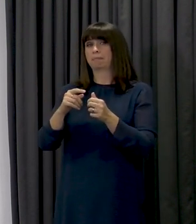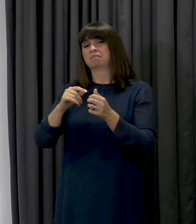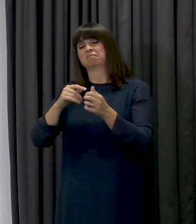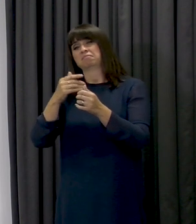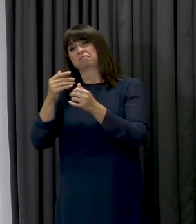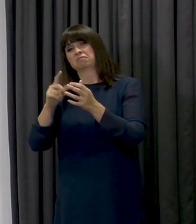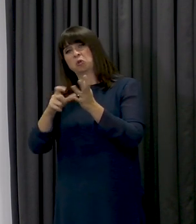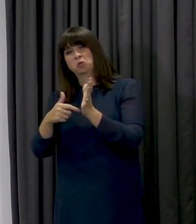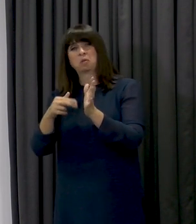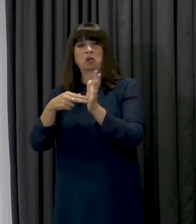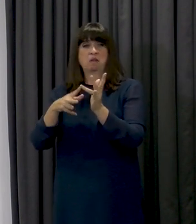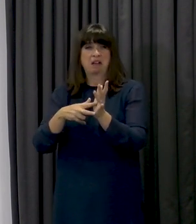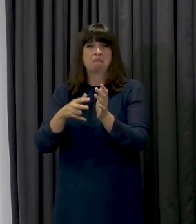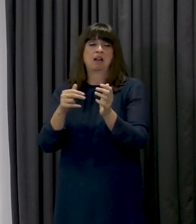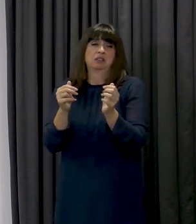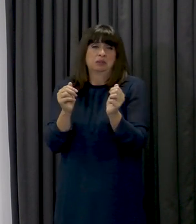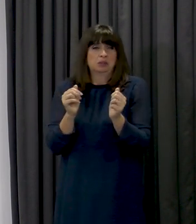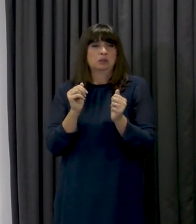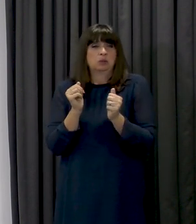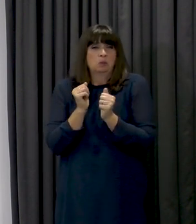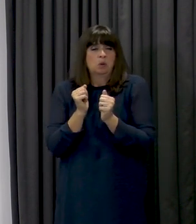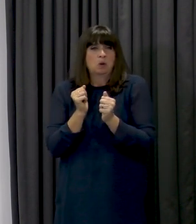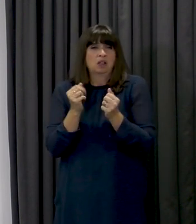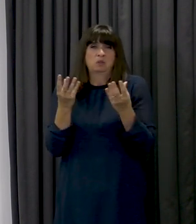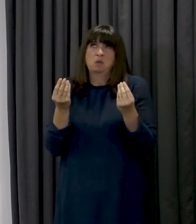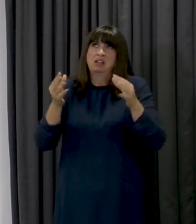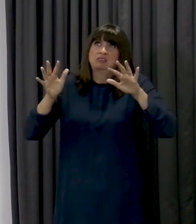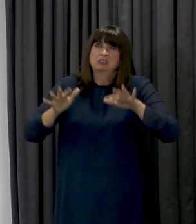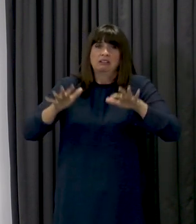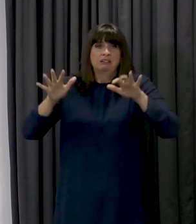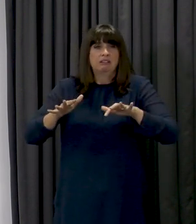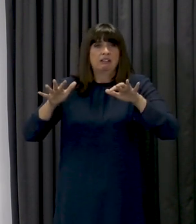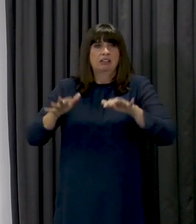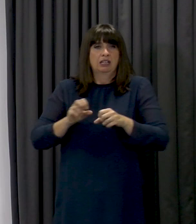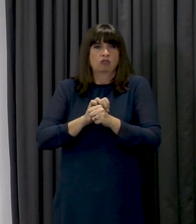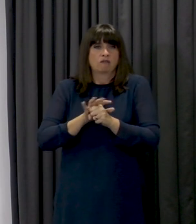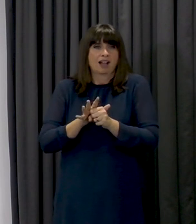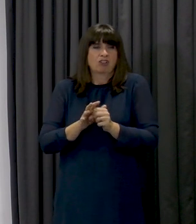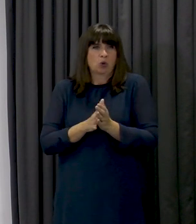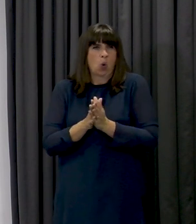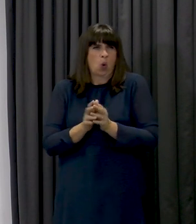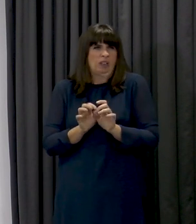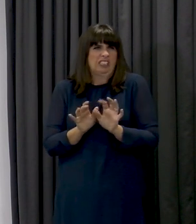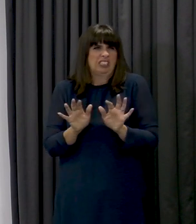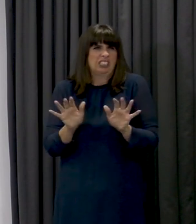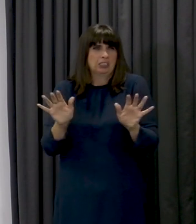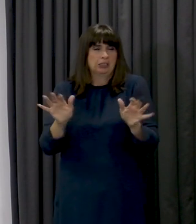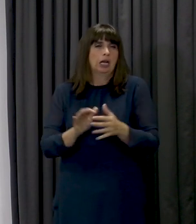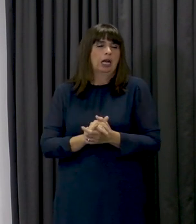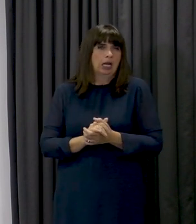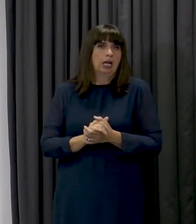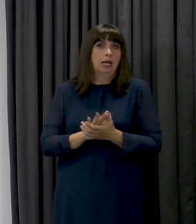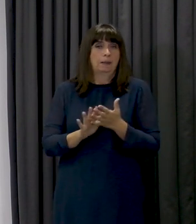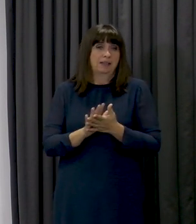time of year, the cold, the dark, the damp, all those conditions that coronavirus thrives in, and it will then be incumbent